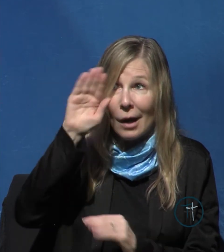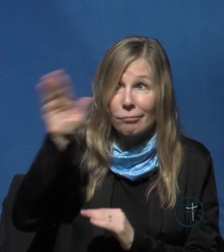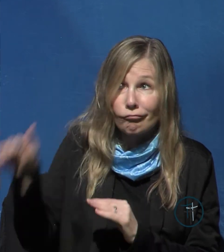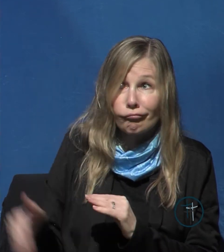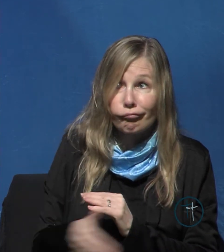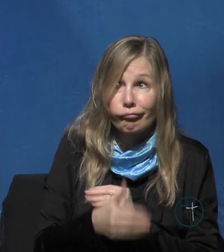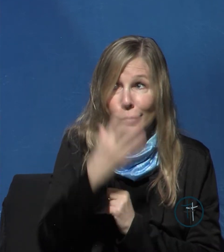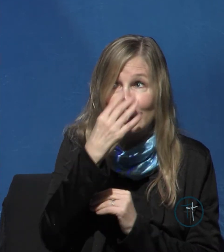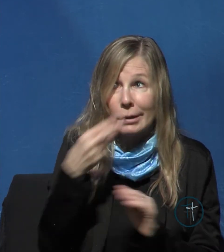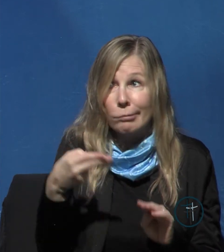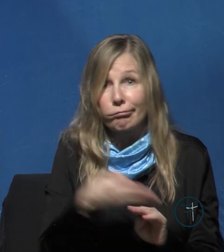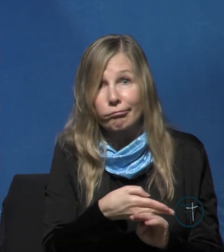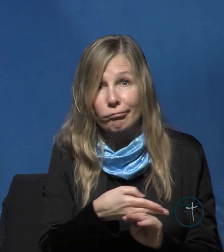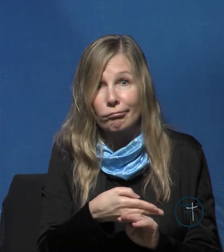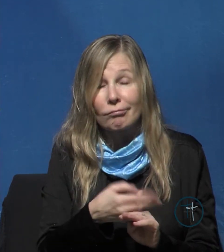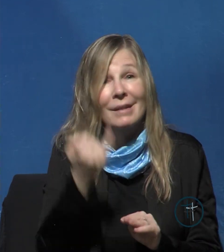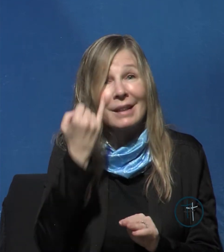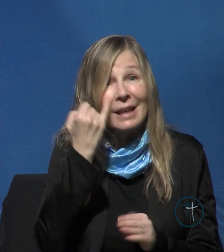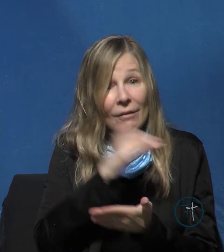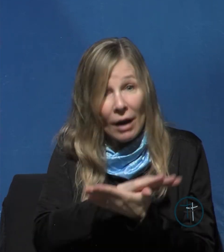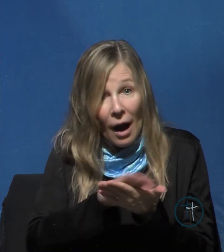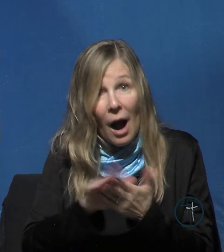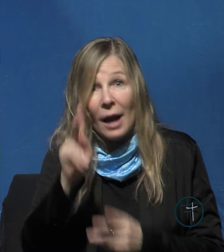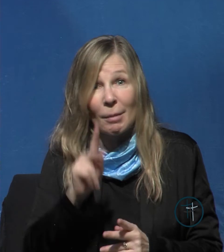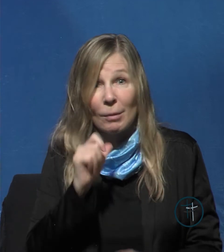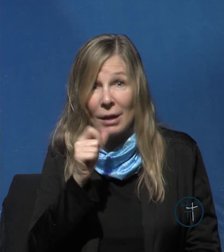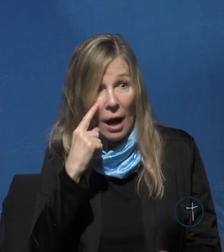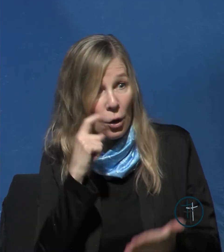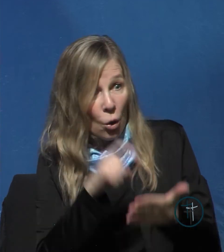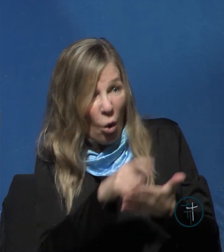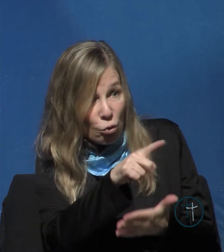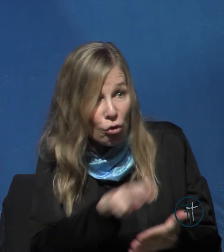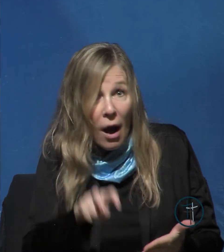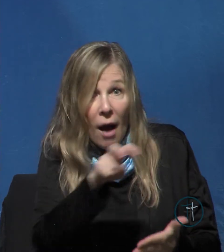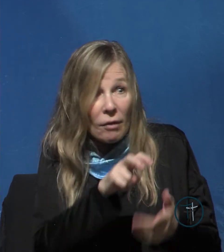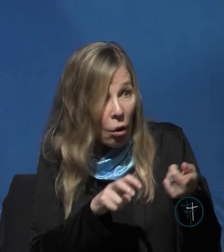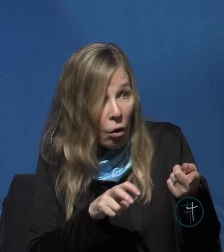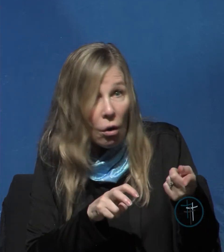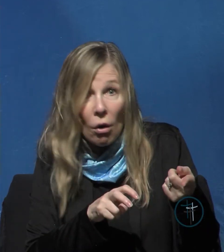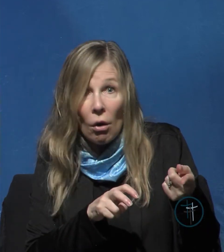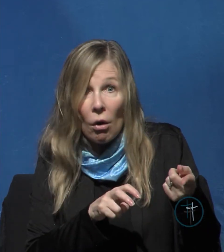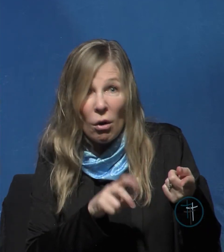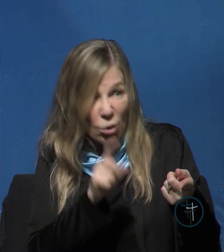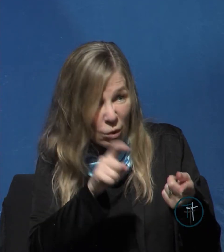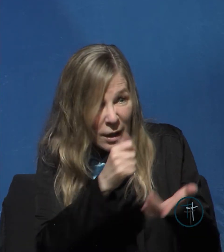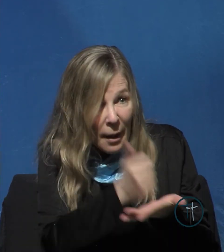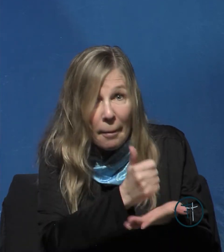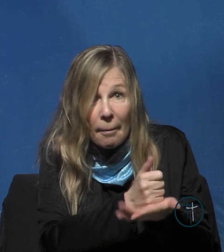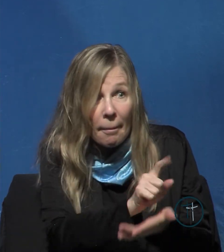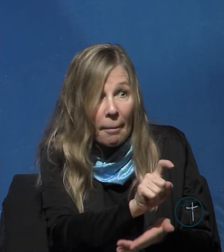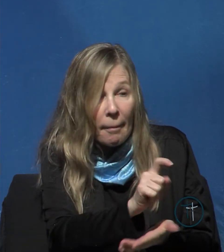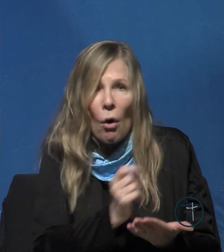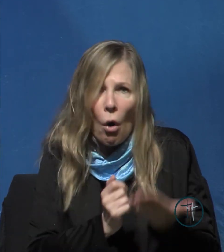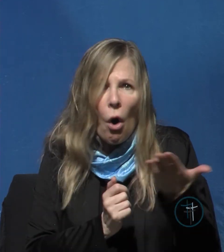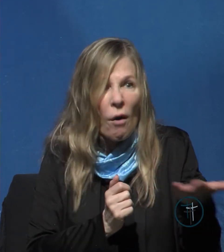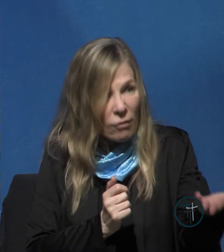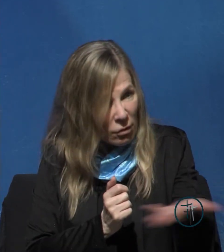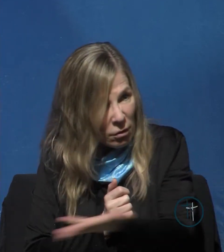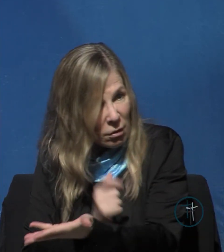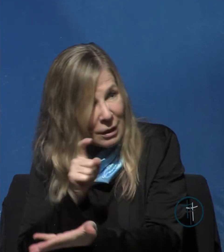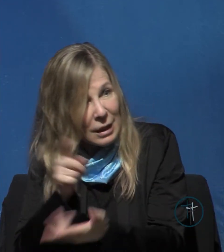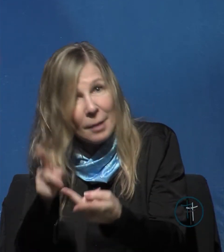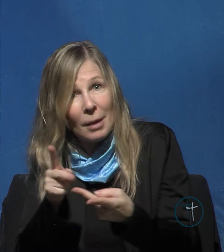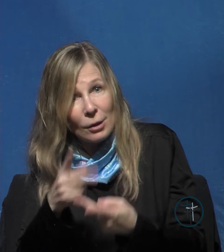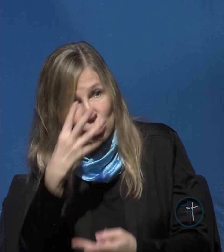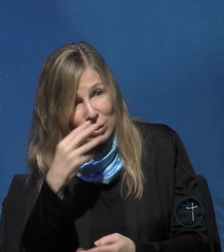If kind people did not see you traveling and recognize, hey, this person needs help, and offer you a place of lodging